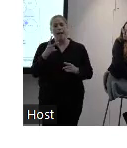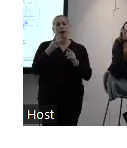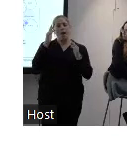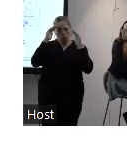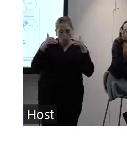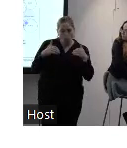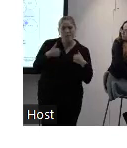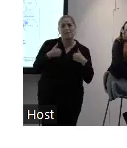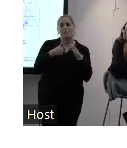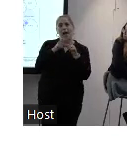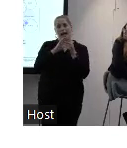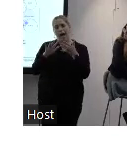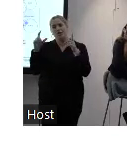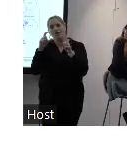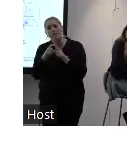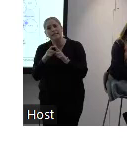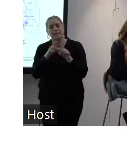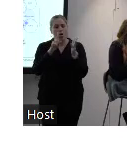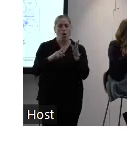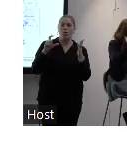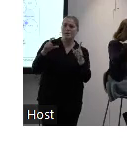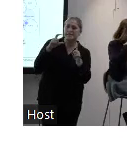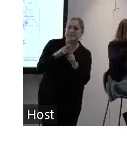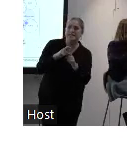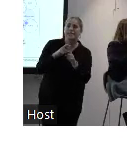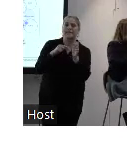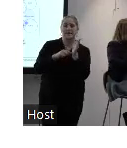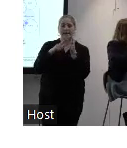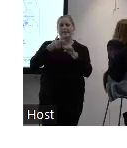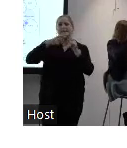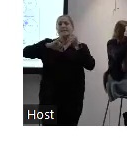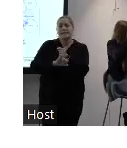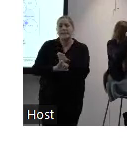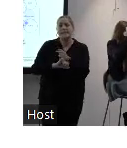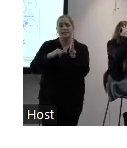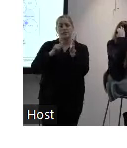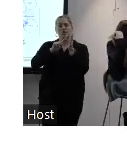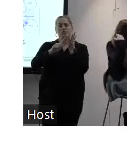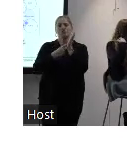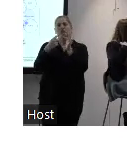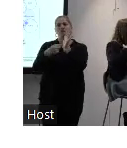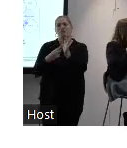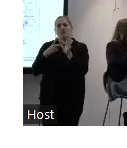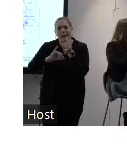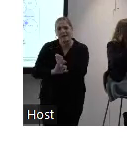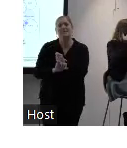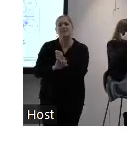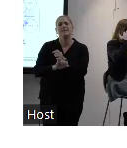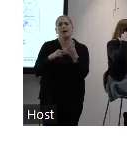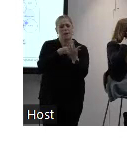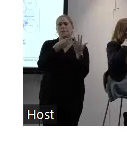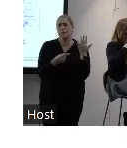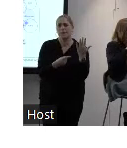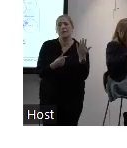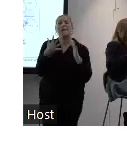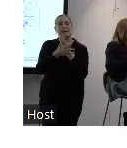Tourette's syndrome, and obsessive compulsive disorder. So these are disorders of the developing brain where something